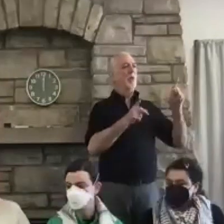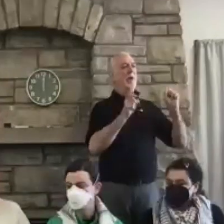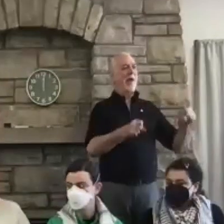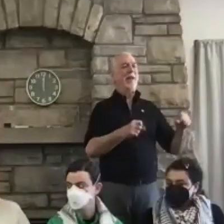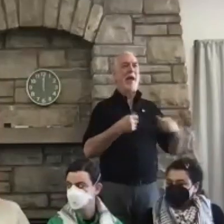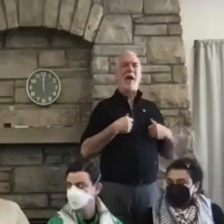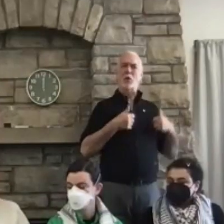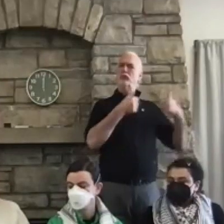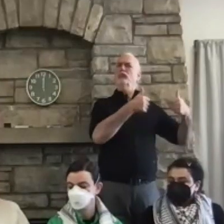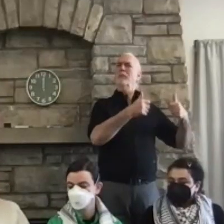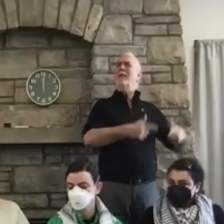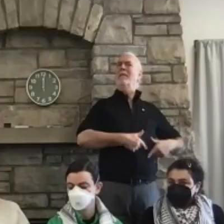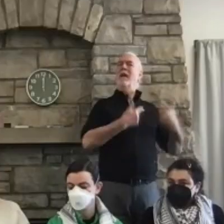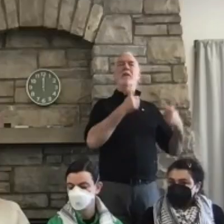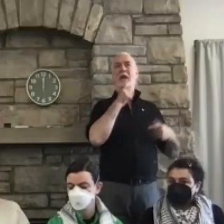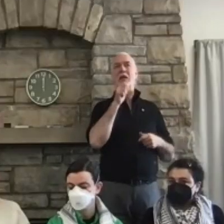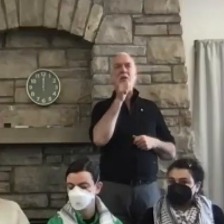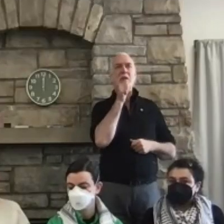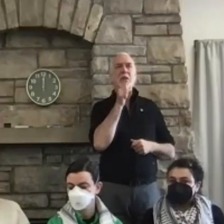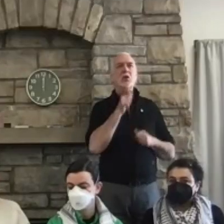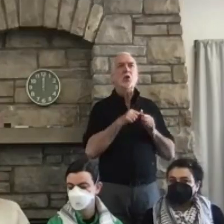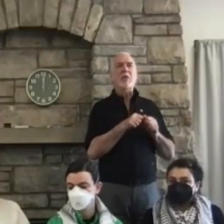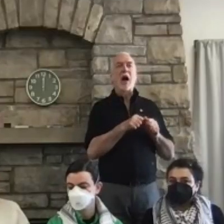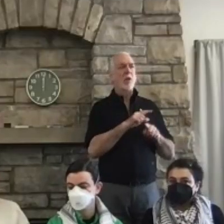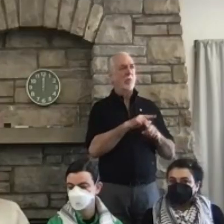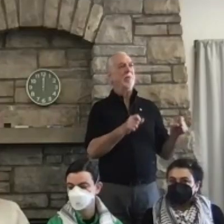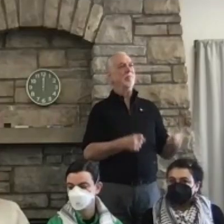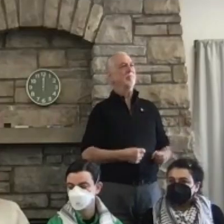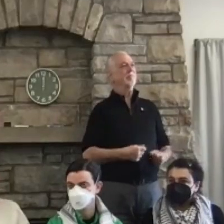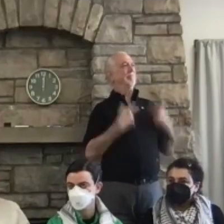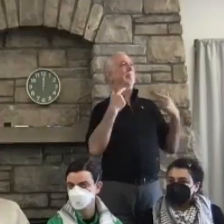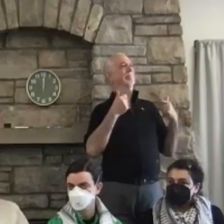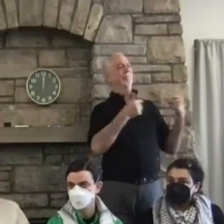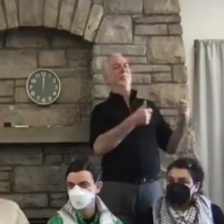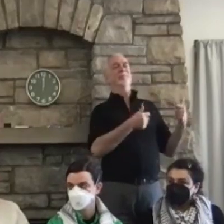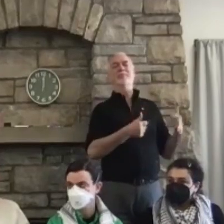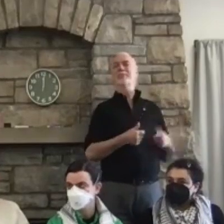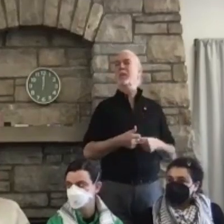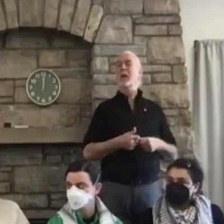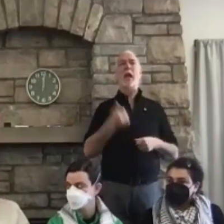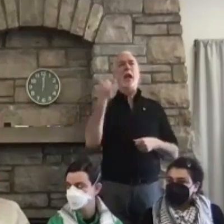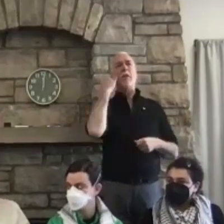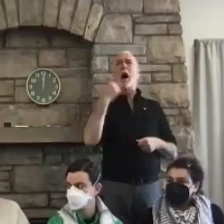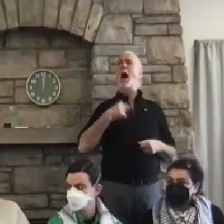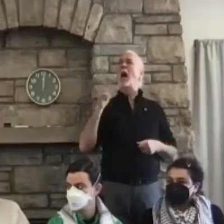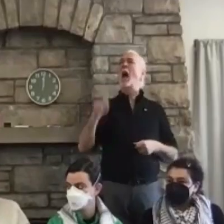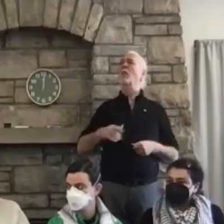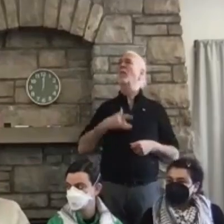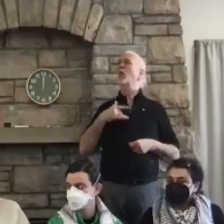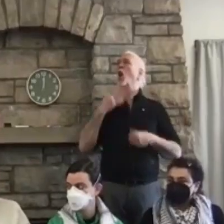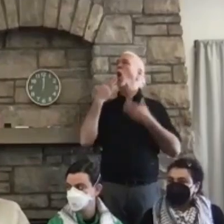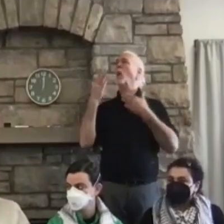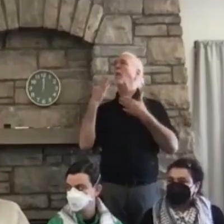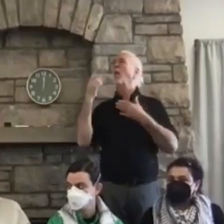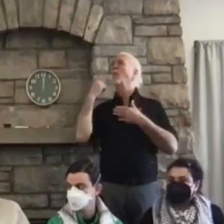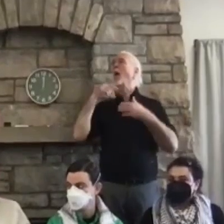just to survive, but thrive. As the late great Judy Heumann once said, If I have to feel grateful for an accessible bathroom,